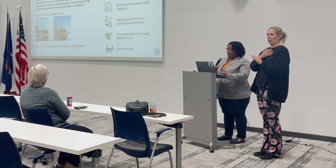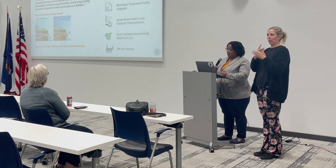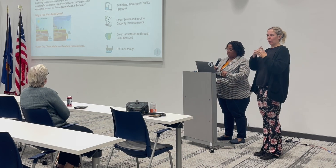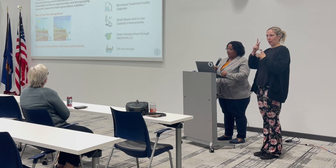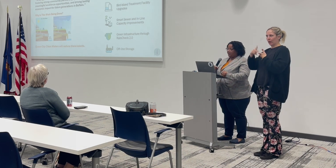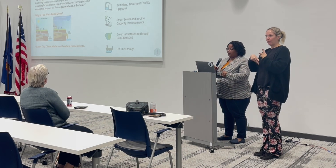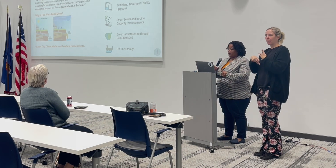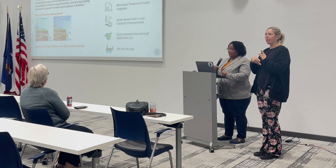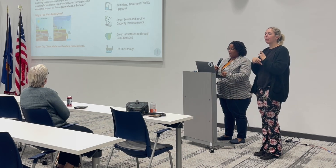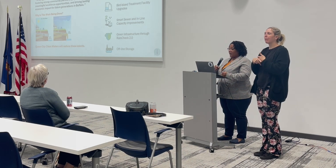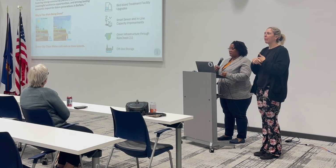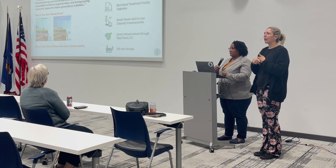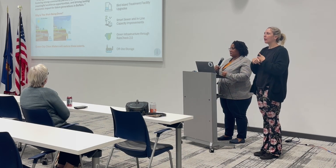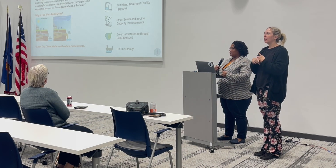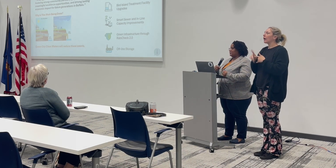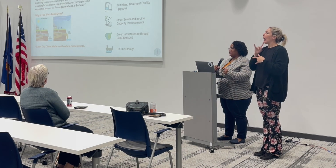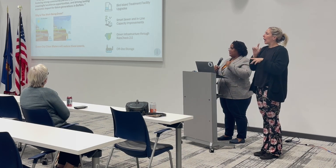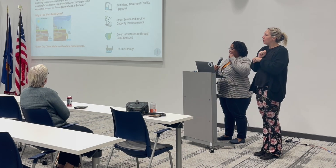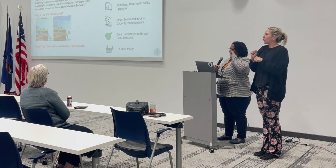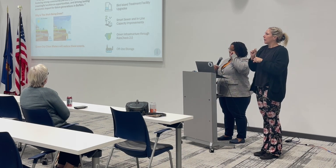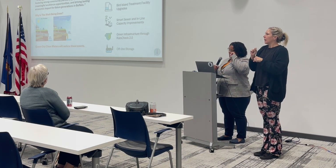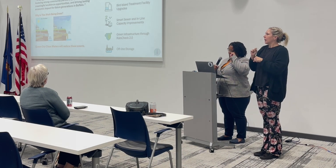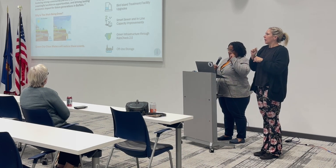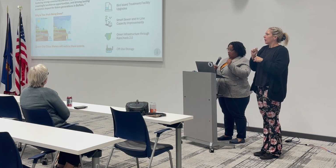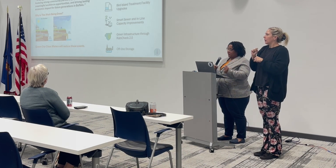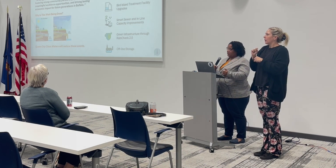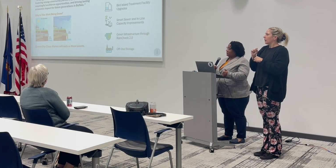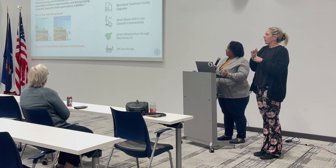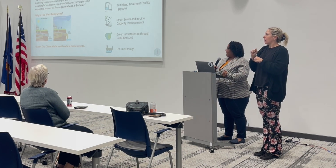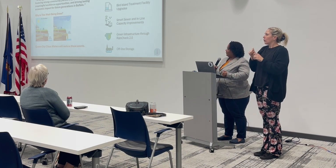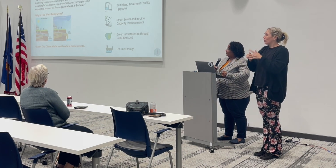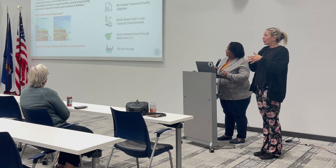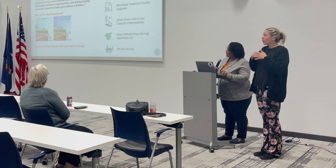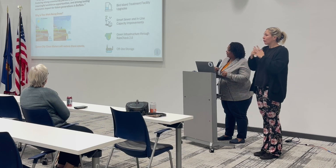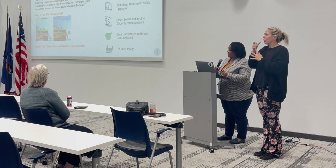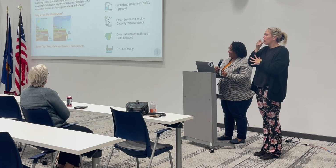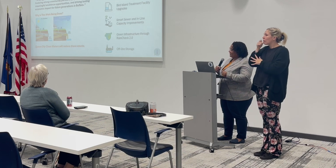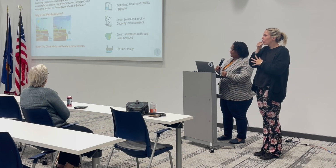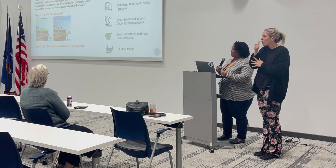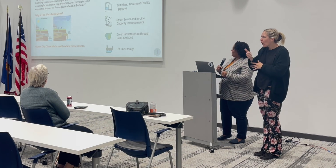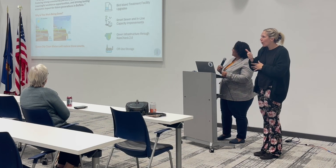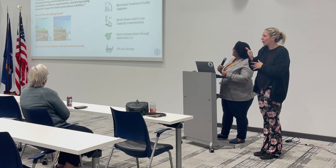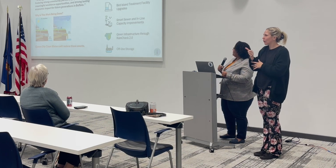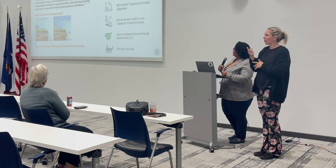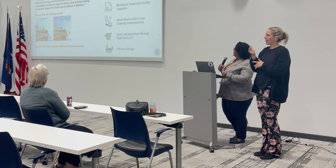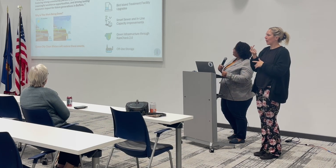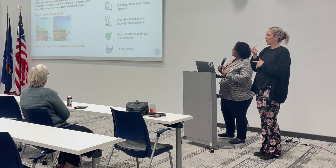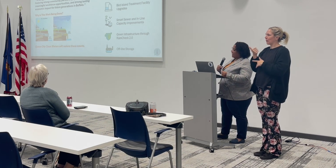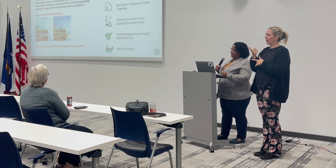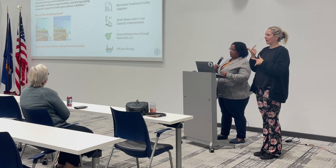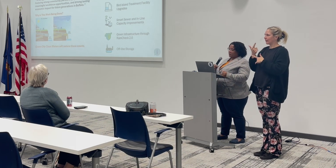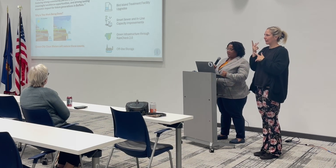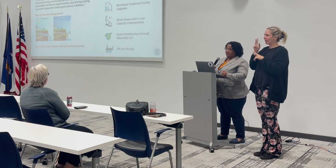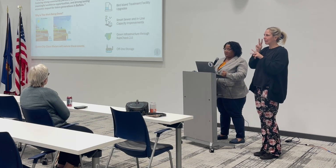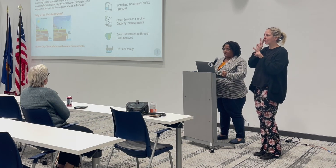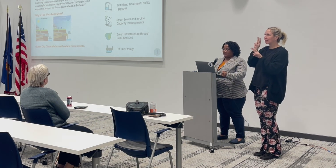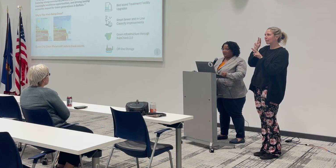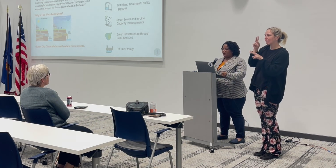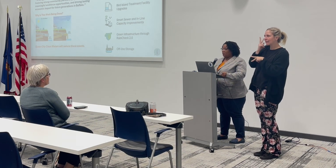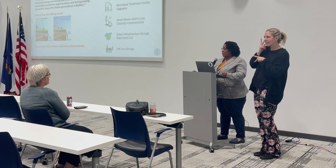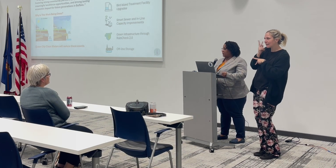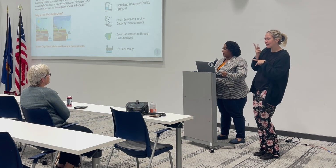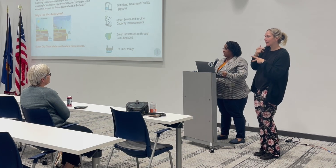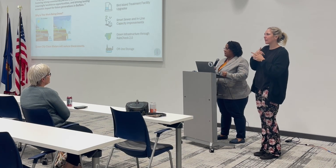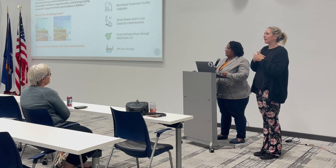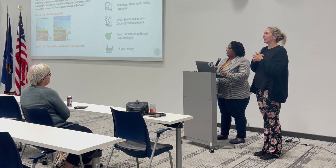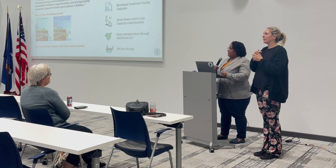program. Actually, this will be getting launched tomorrow, so you can get a little bit of a sneak peek. But our Queen City